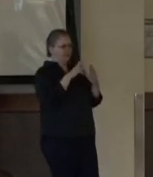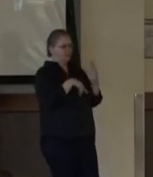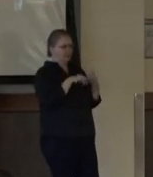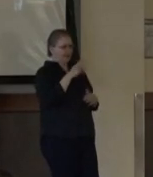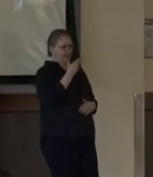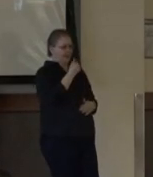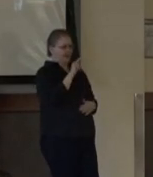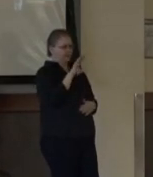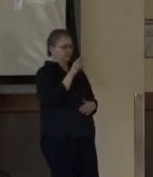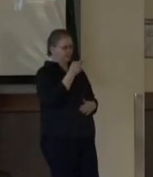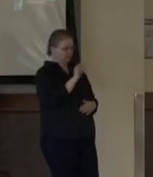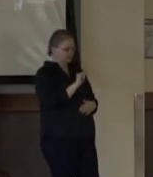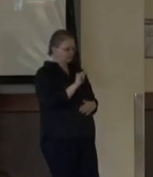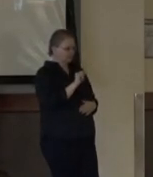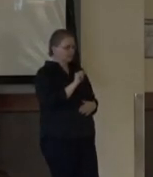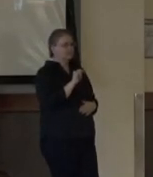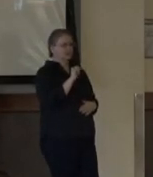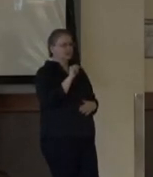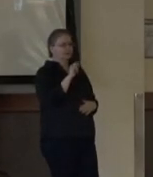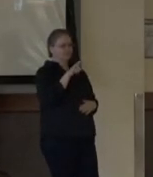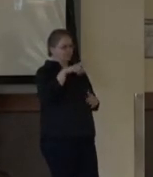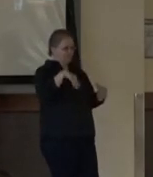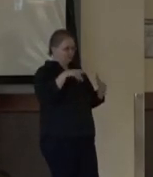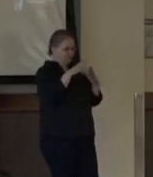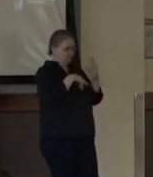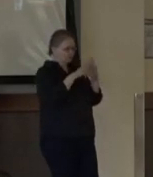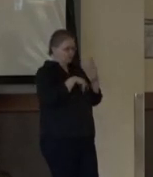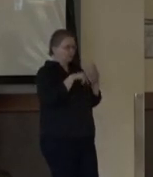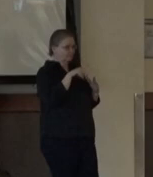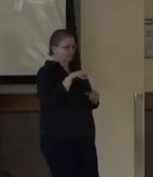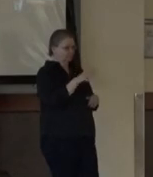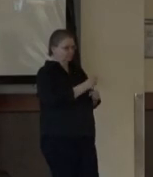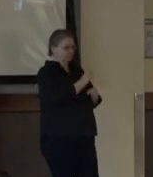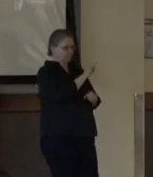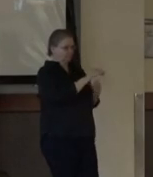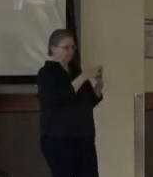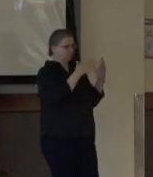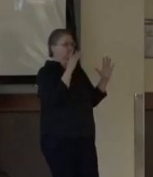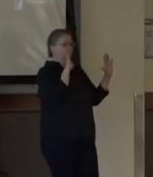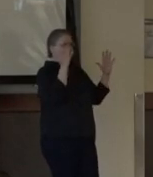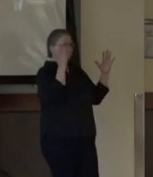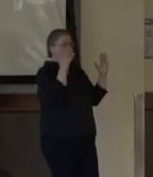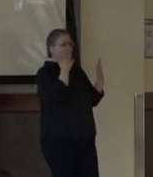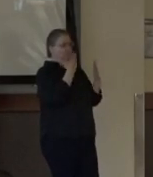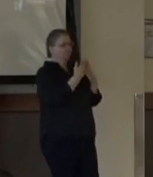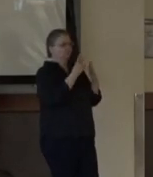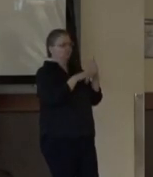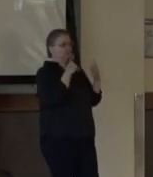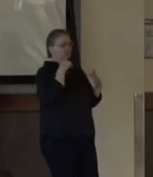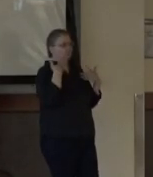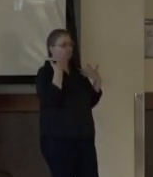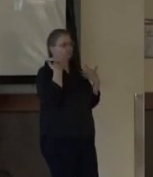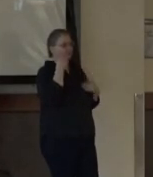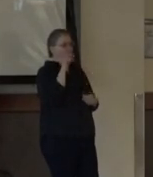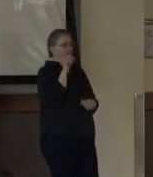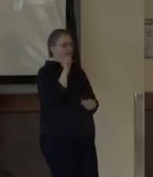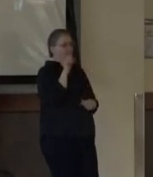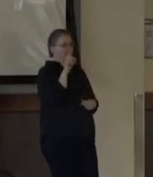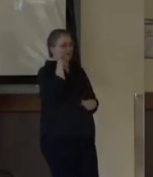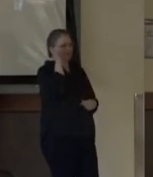Hatchet by Gary Paulson. If you haven't read that, pick it up. It's a great read for young adults. And